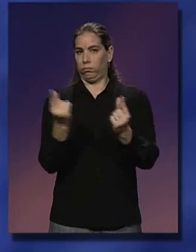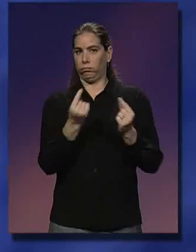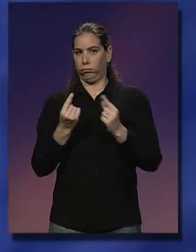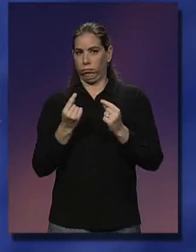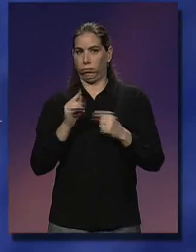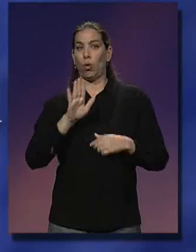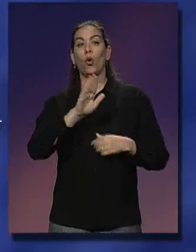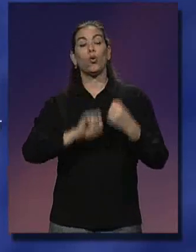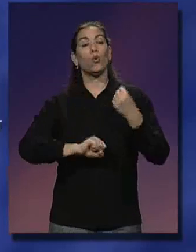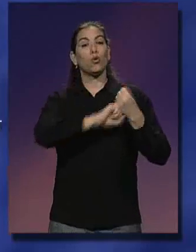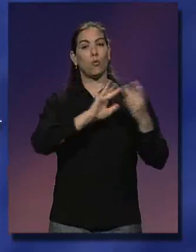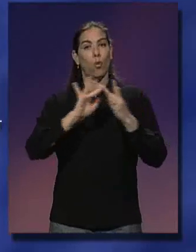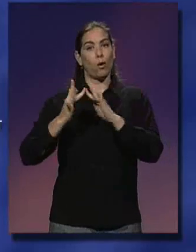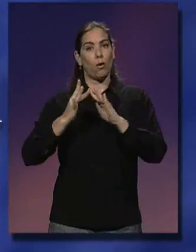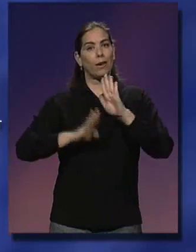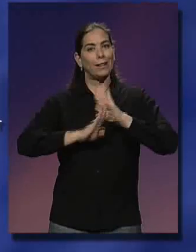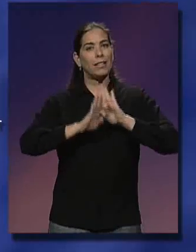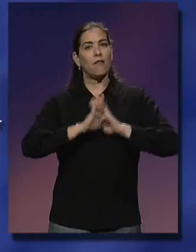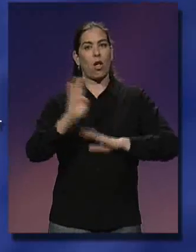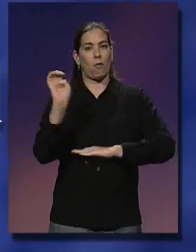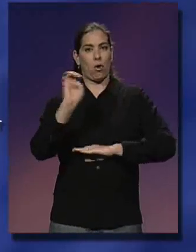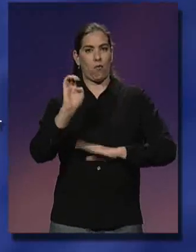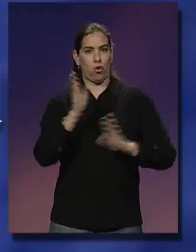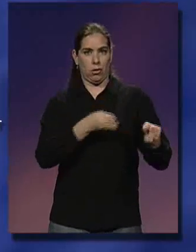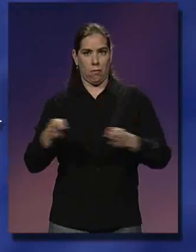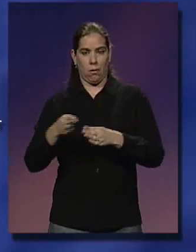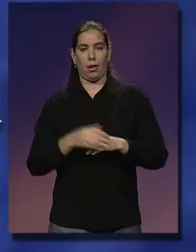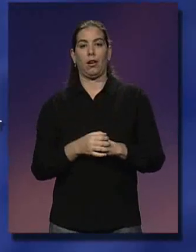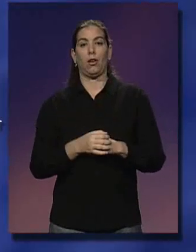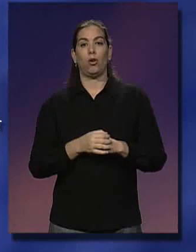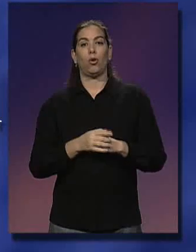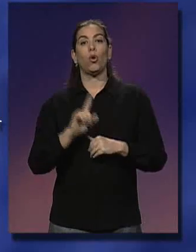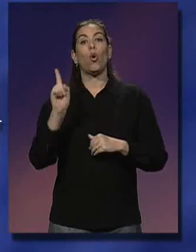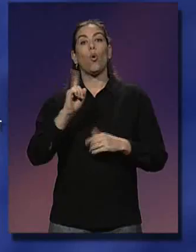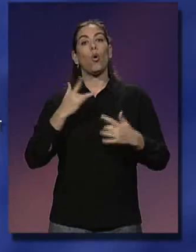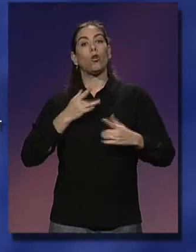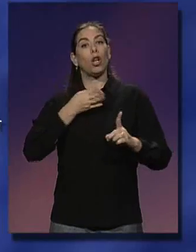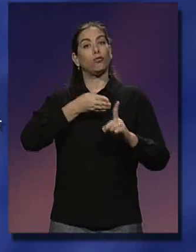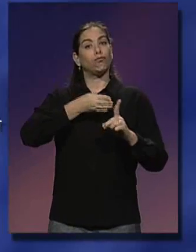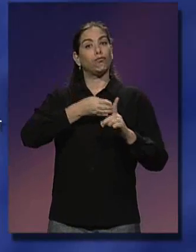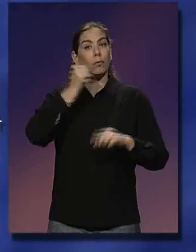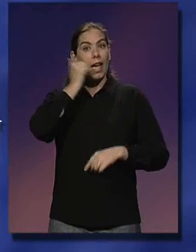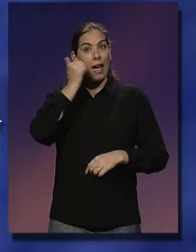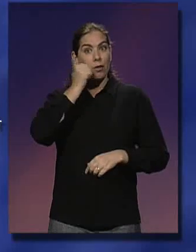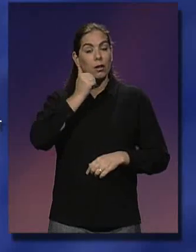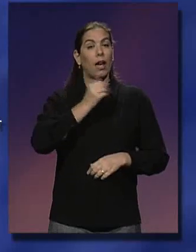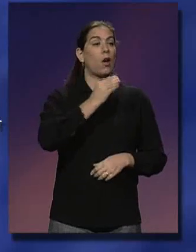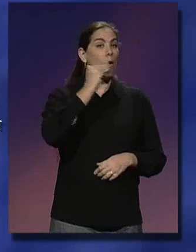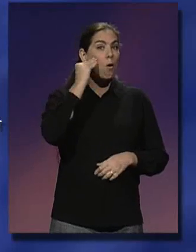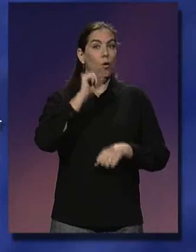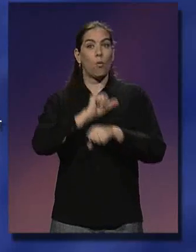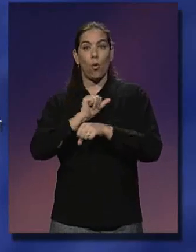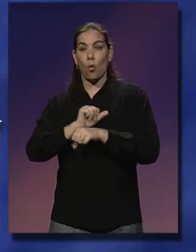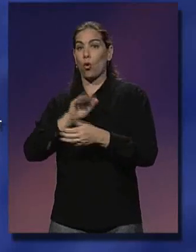personal emergency plan. You should have a different plan for places you spend time regularly, home, work, or